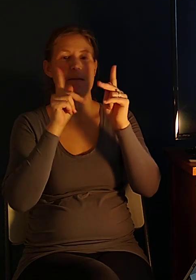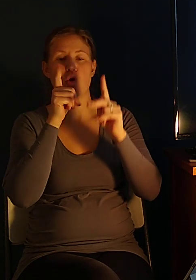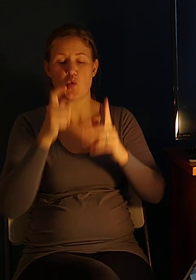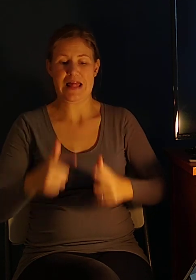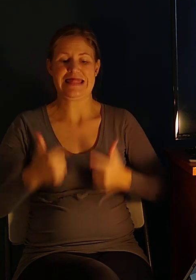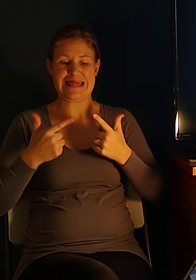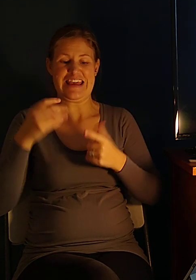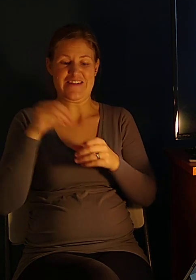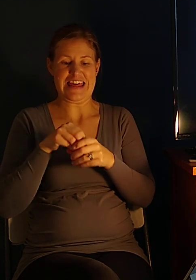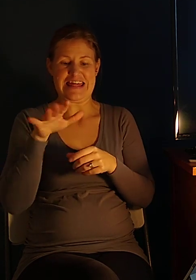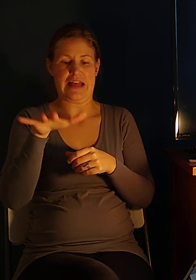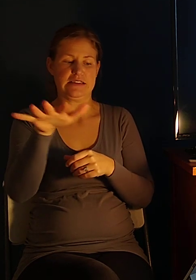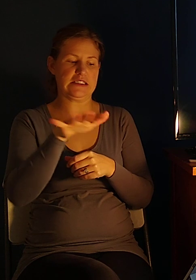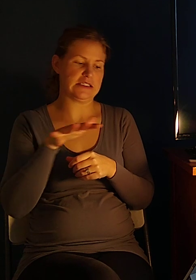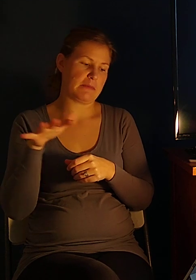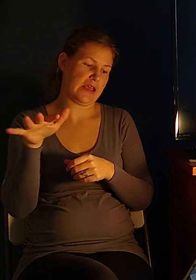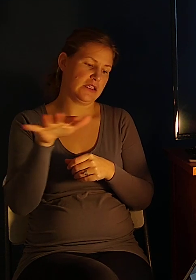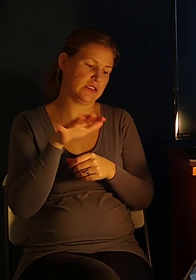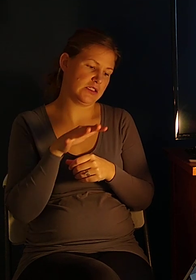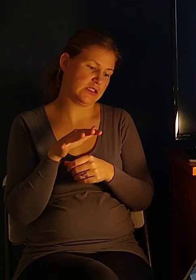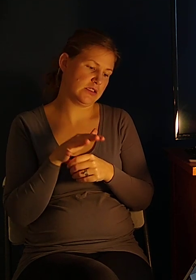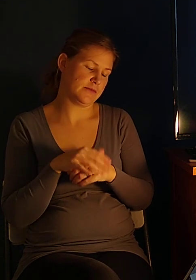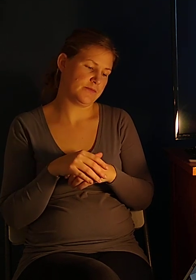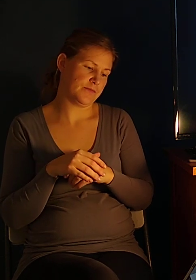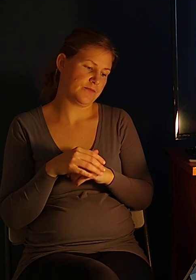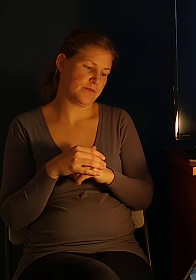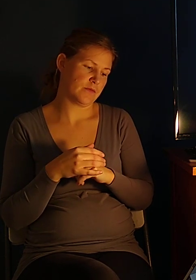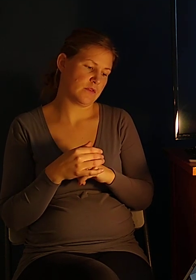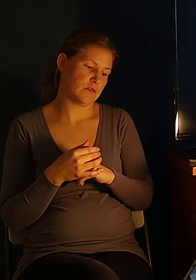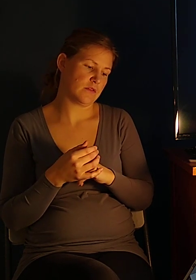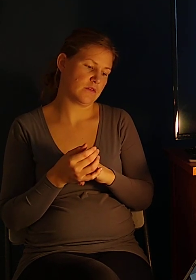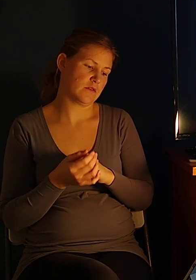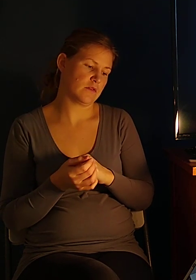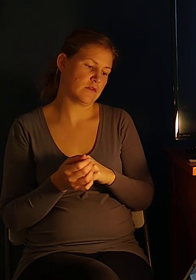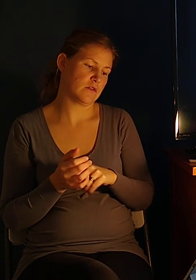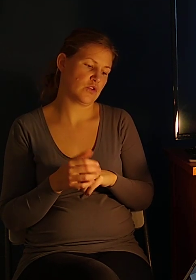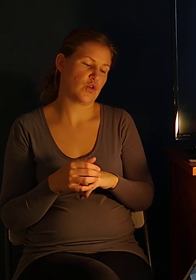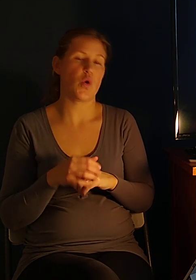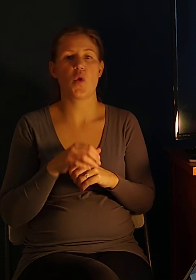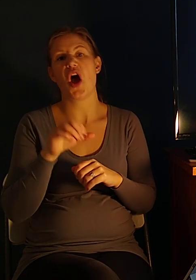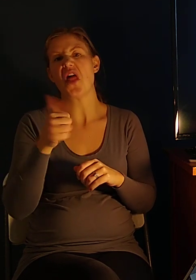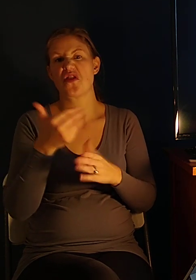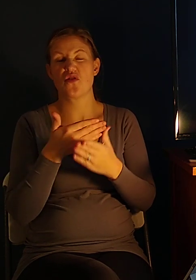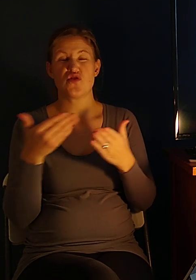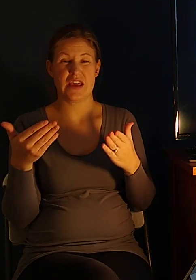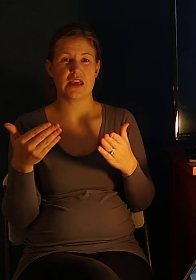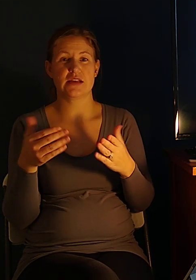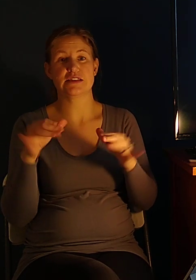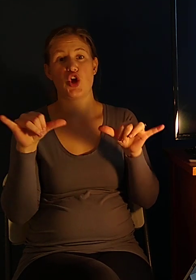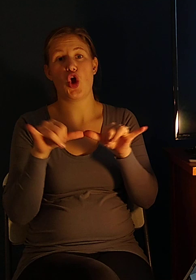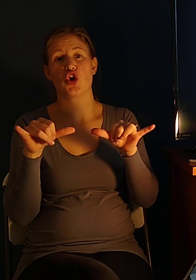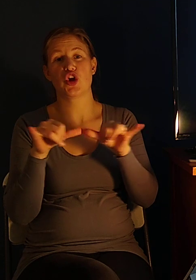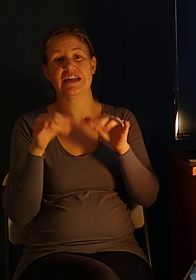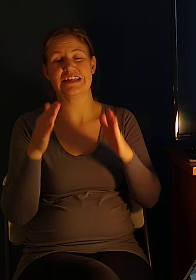those spaces. And usually there's one other thing is that the architects would typically